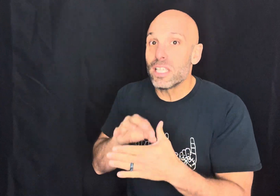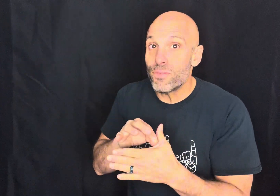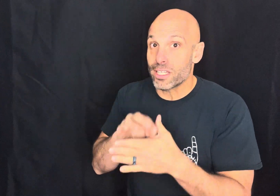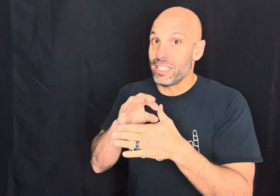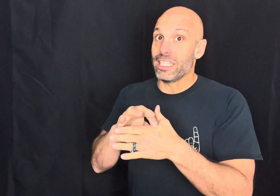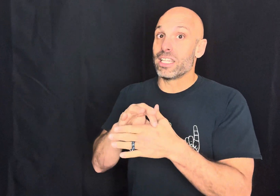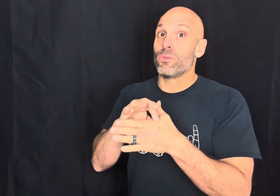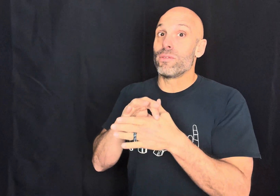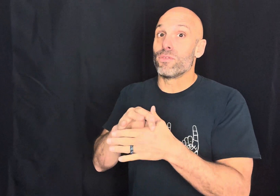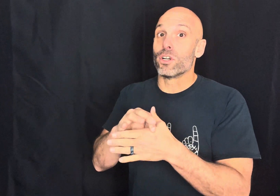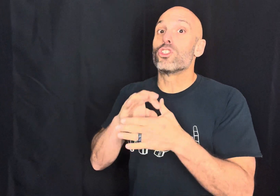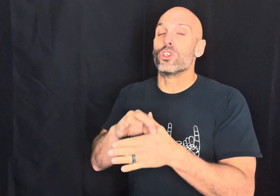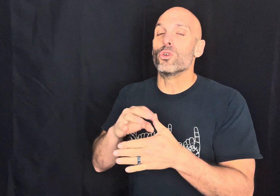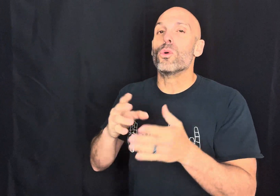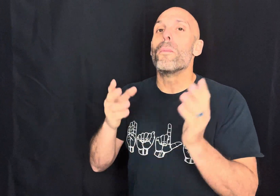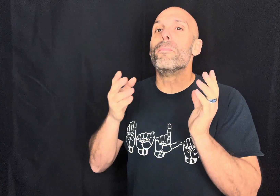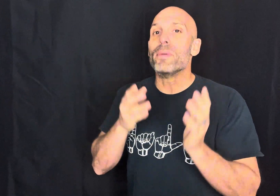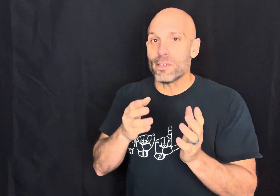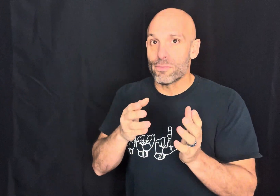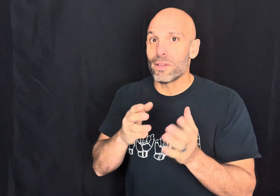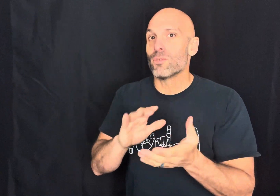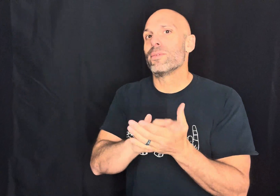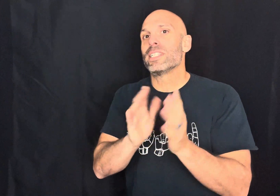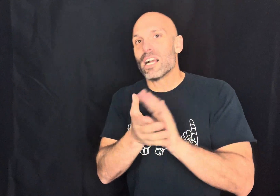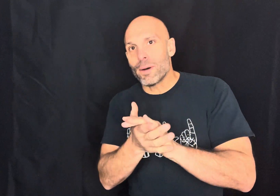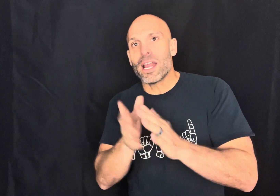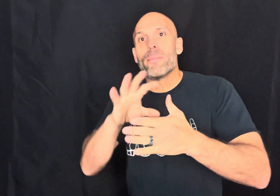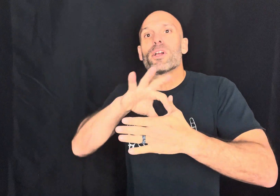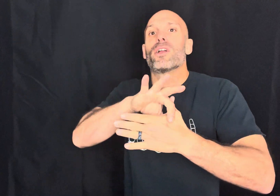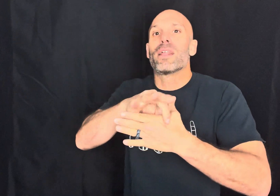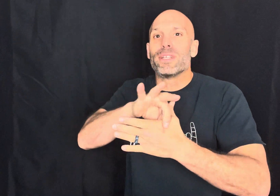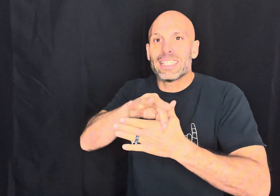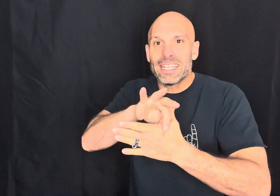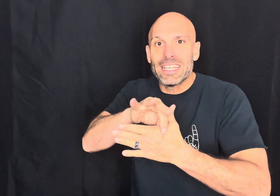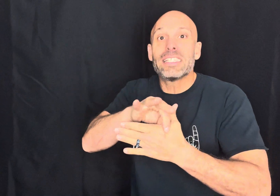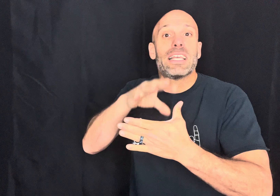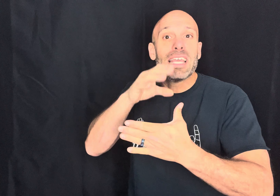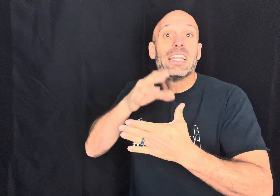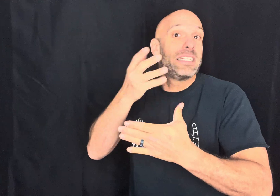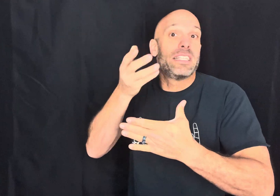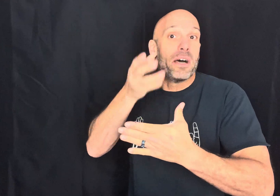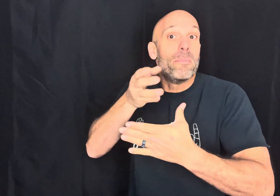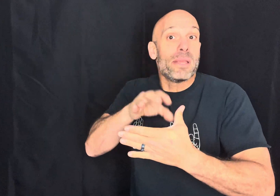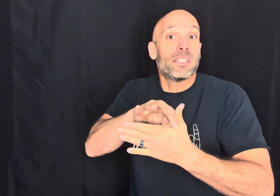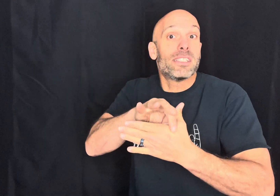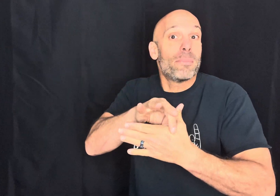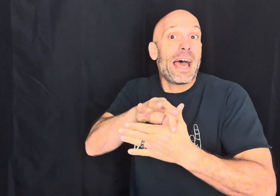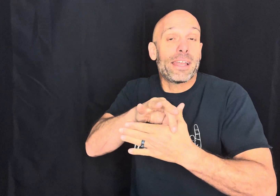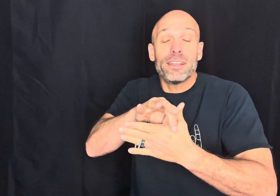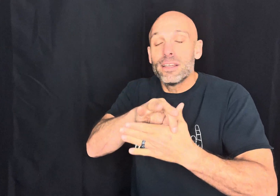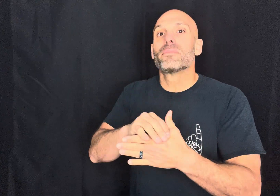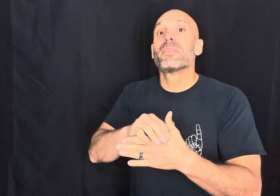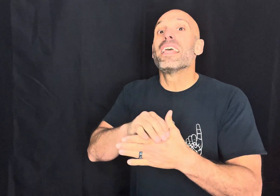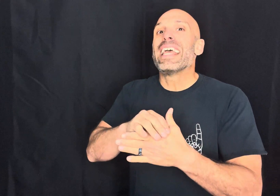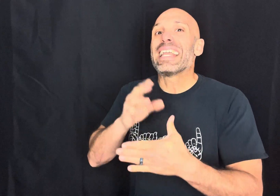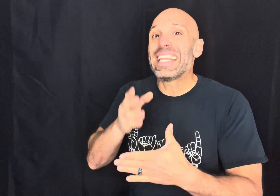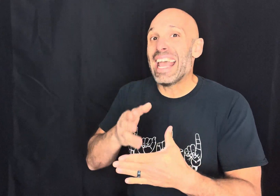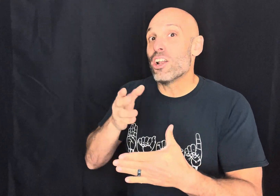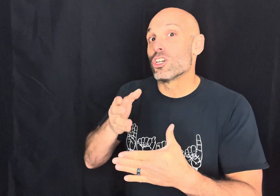Specifically, this can refer to beef. And when we talk about hamburger and we sign this, it is the meat, the patty. It can also